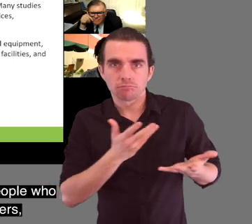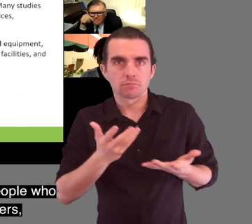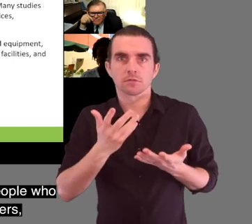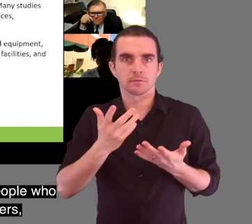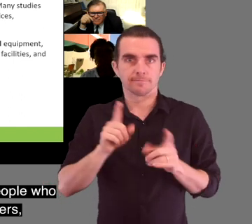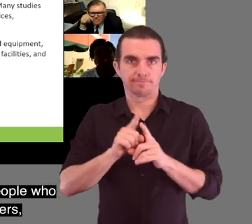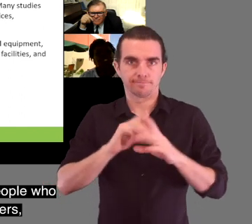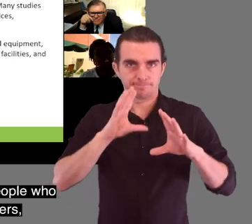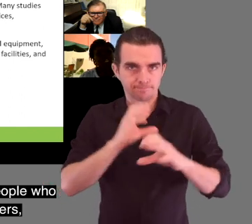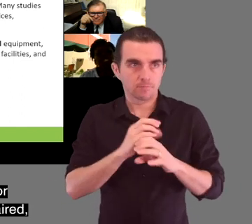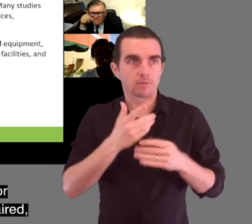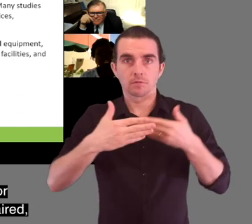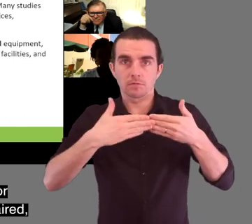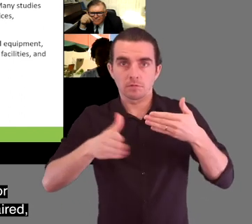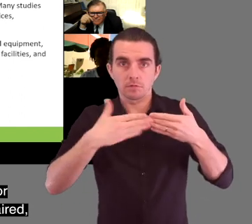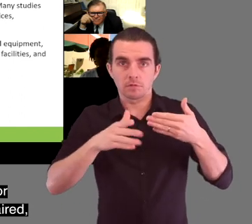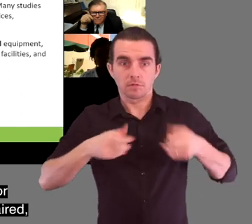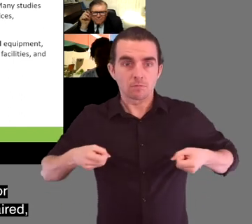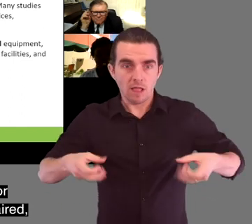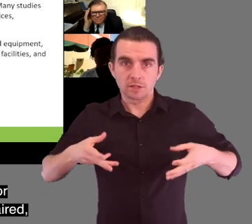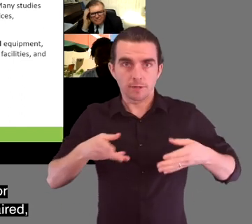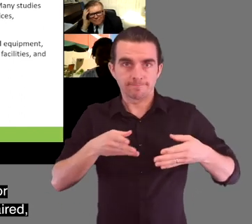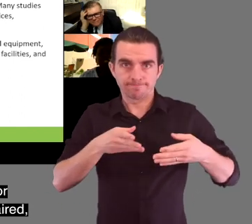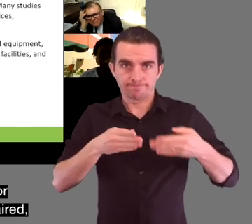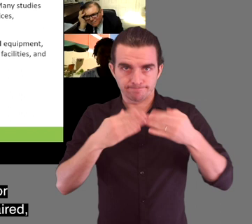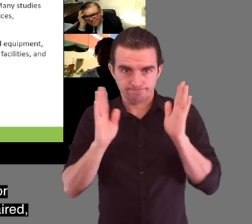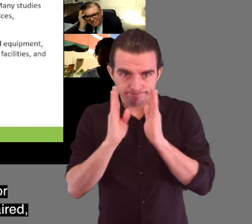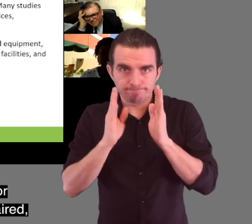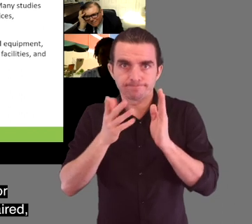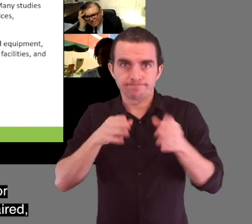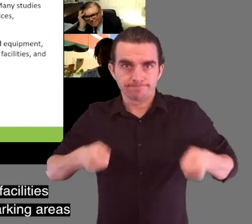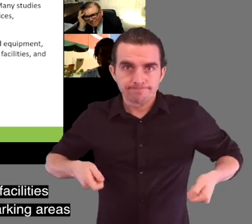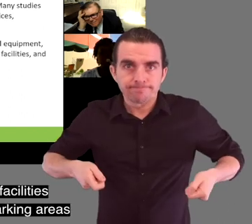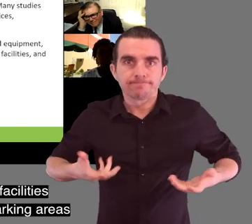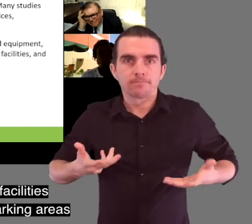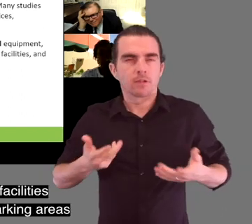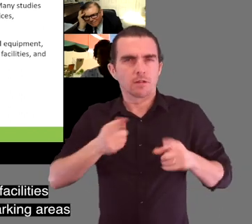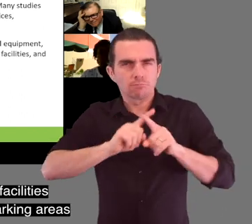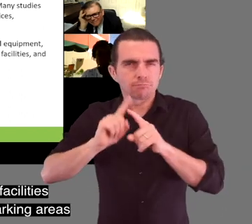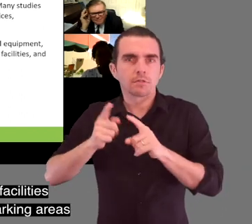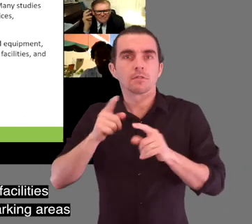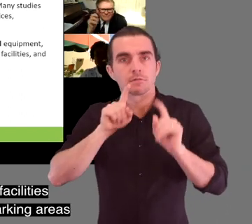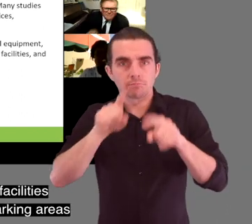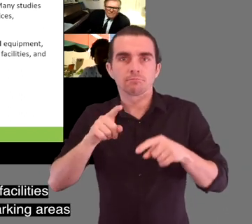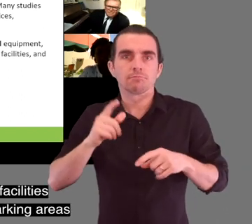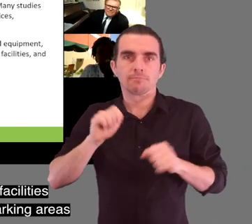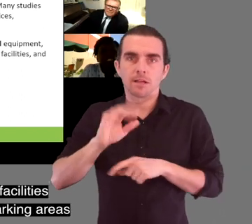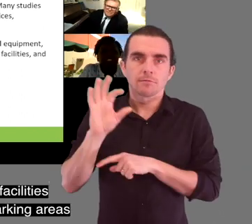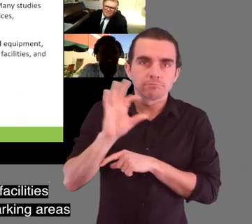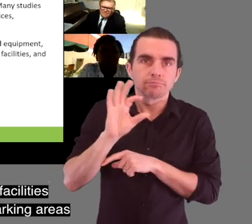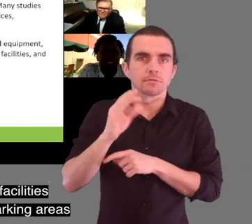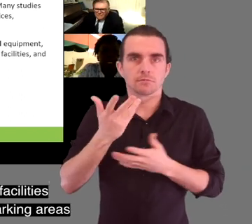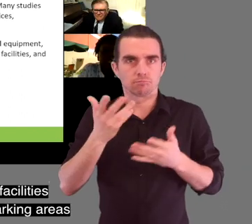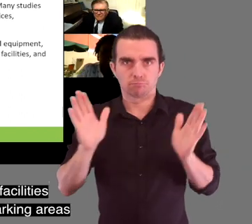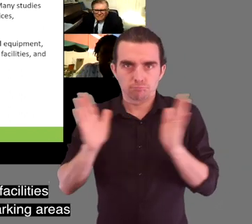people who are wheelchair users, internal steps for the physically impaired, inadequate bathrooms facilities, as well as